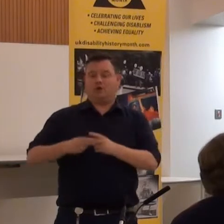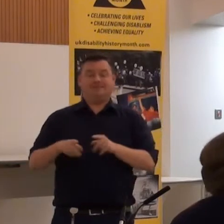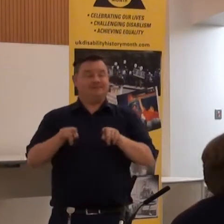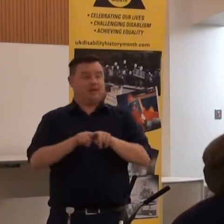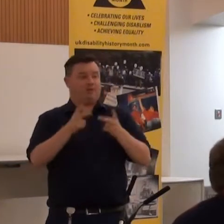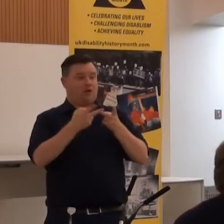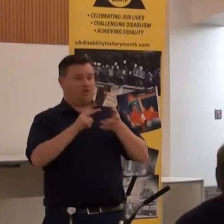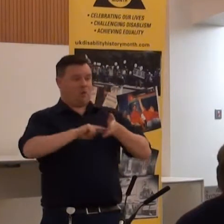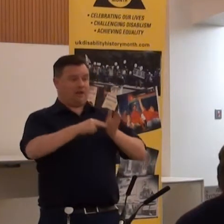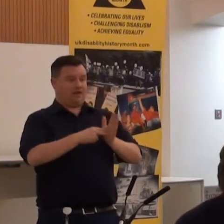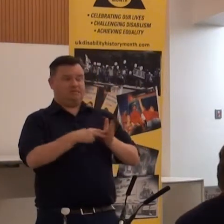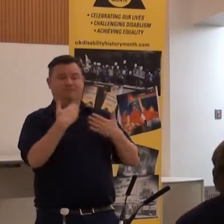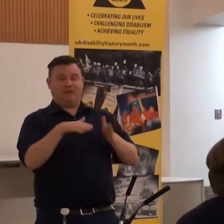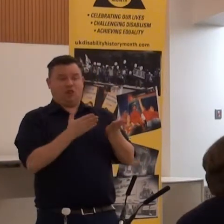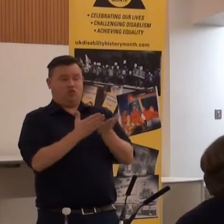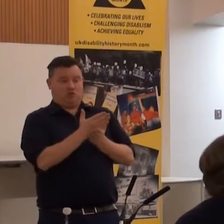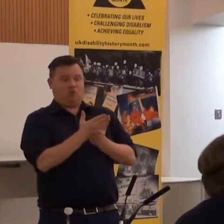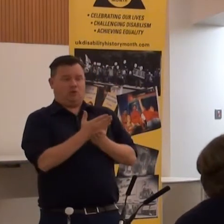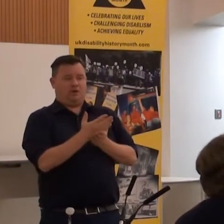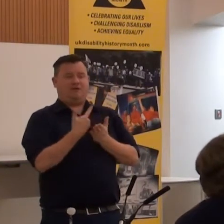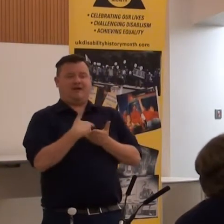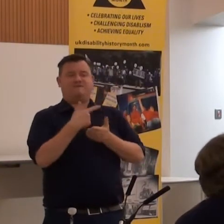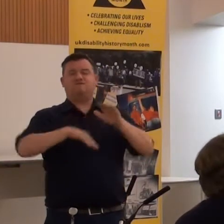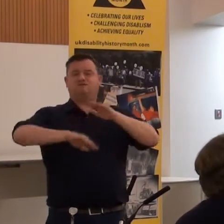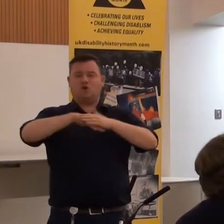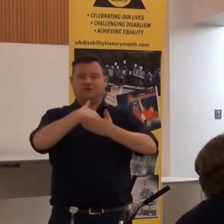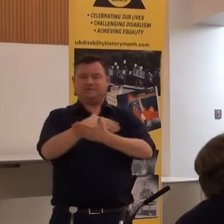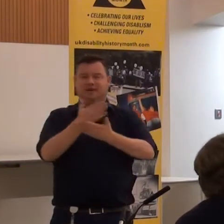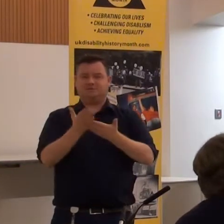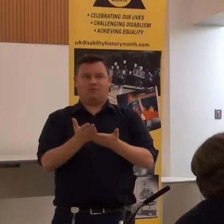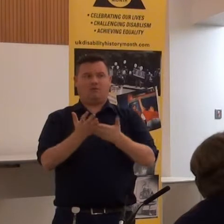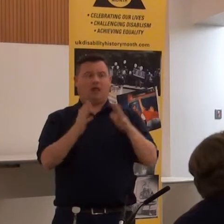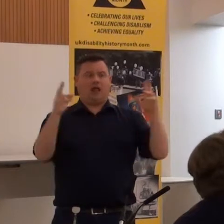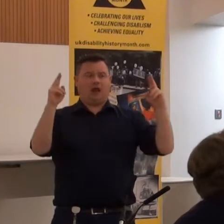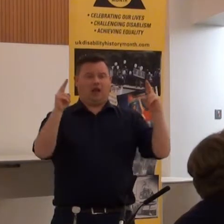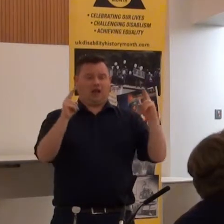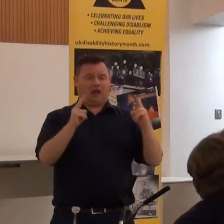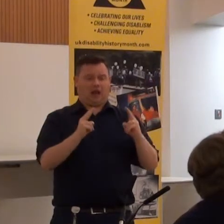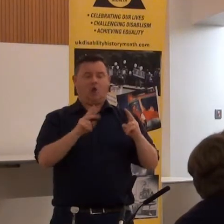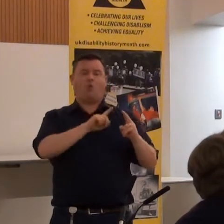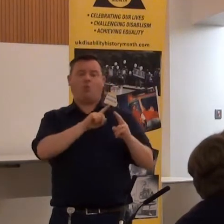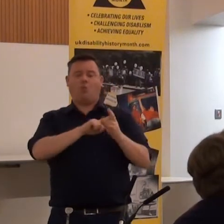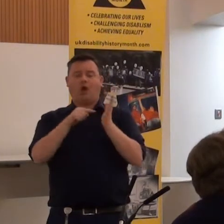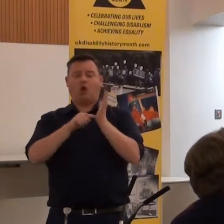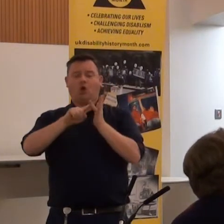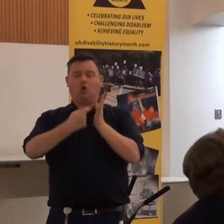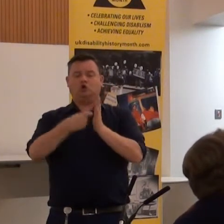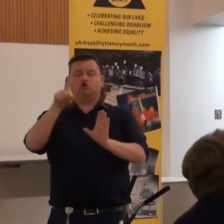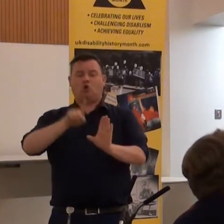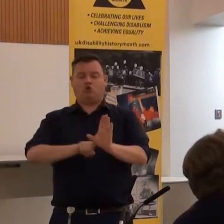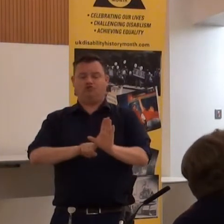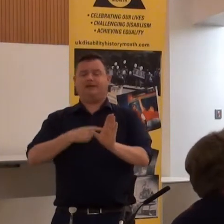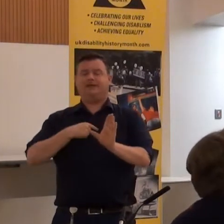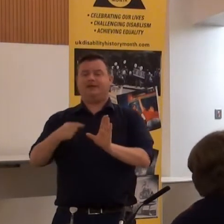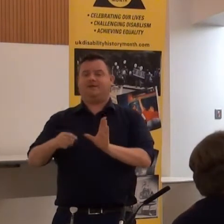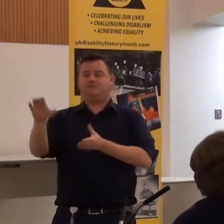other organisations. I mean, the whole third sector has collapsed in on itself because the Tories have cut the funding. There